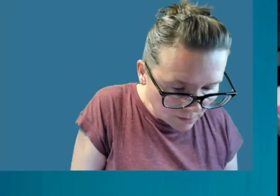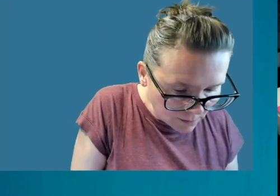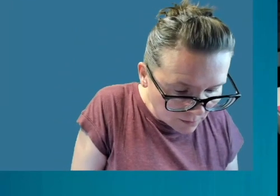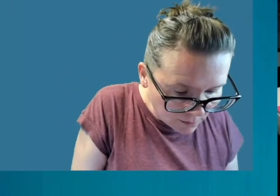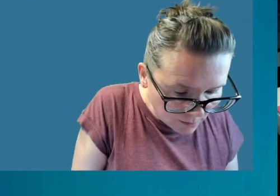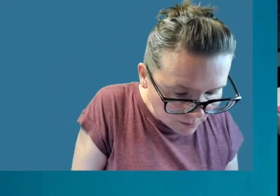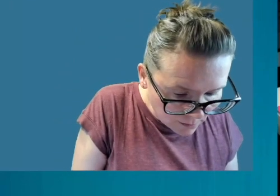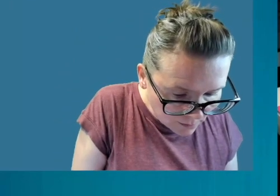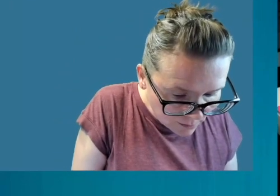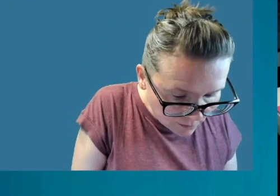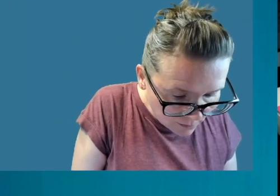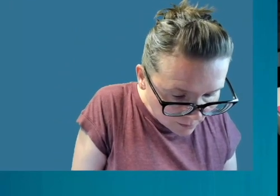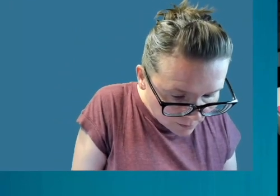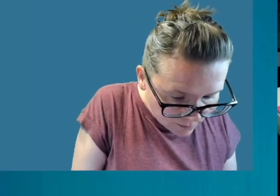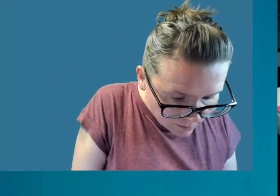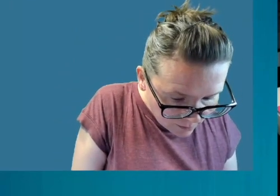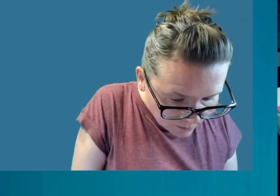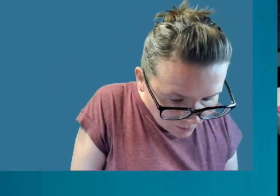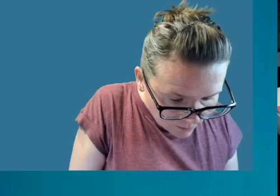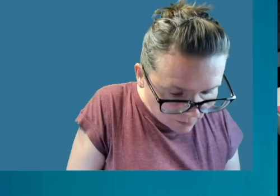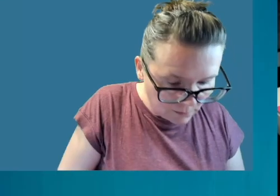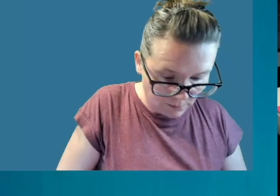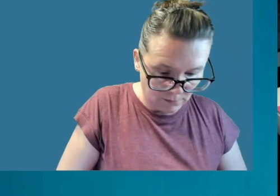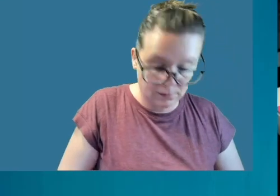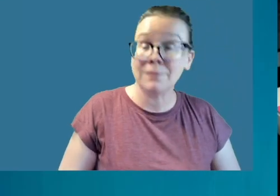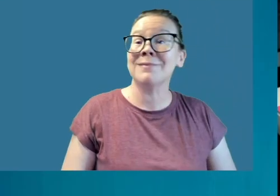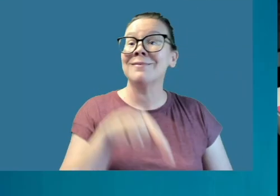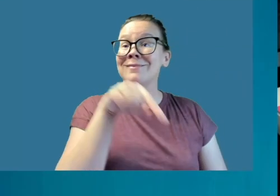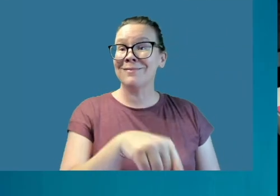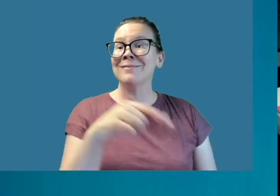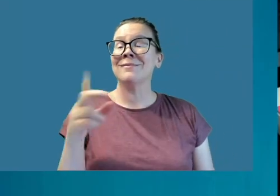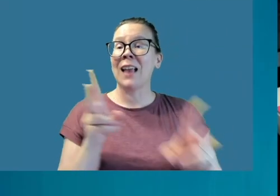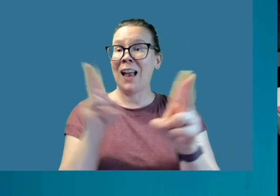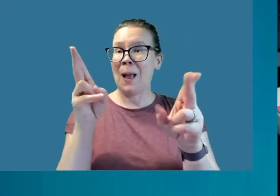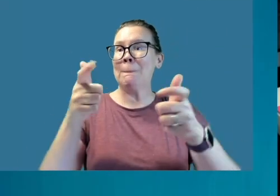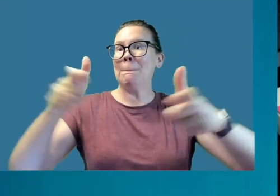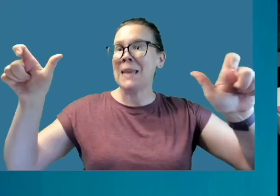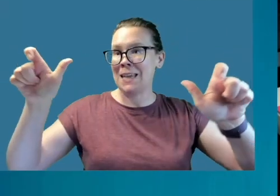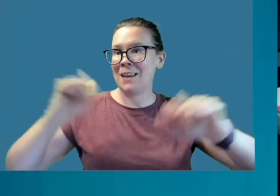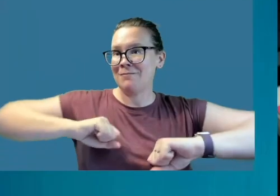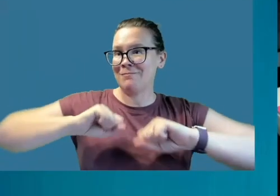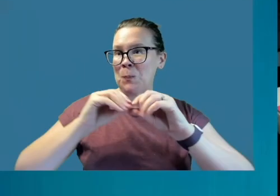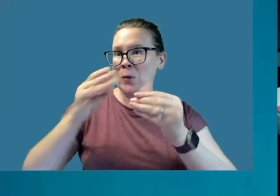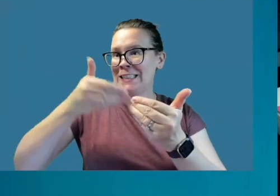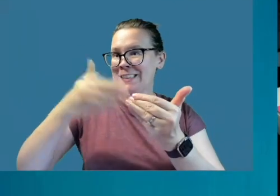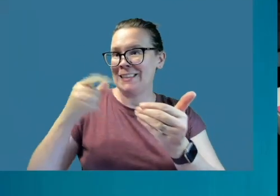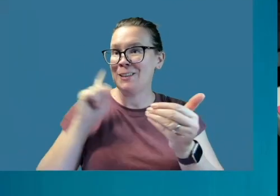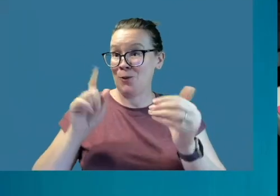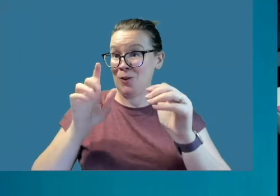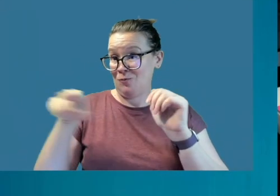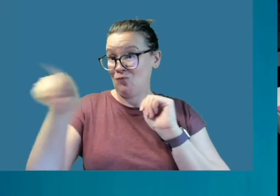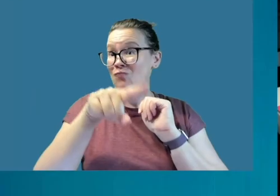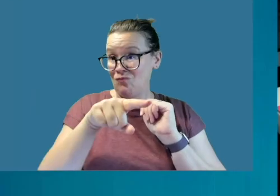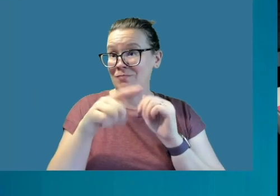And so it's going to be right sides together, or both of the pretty sides of the fabric coming together. And